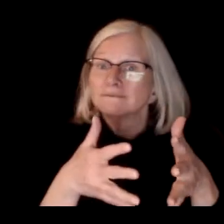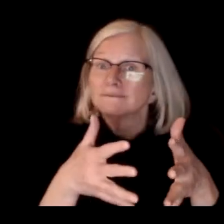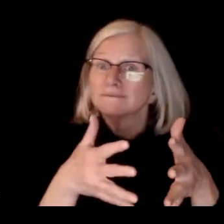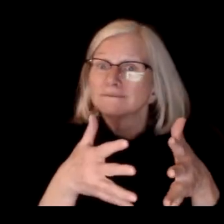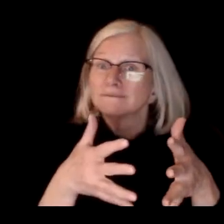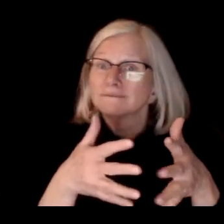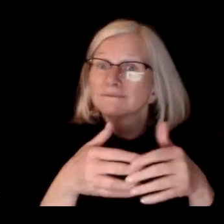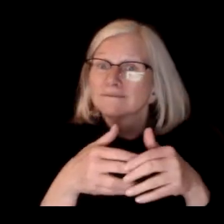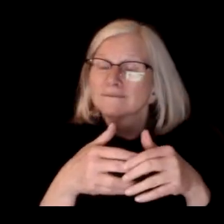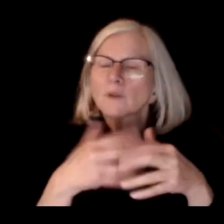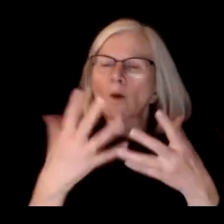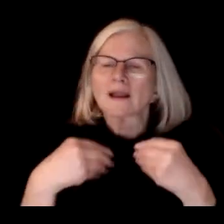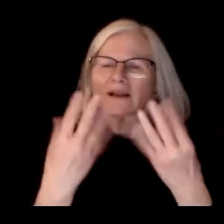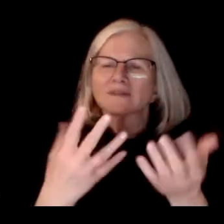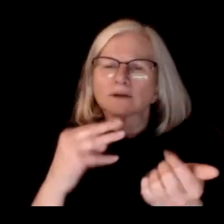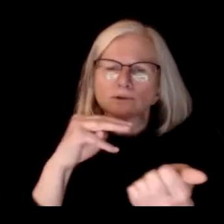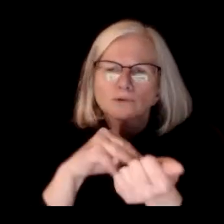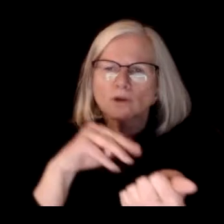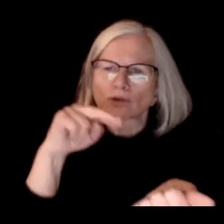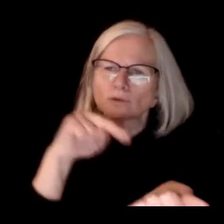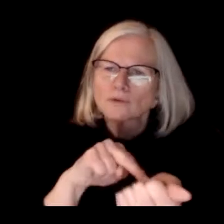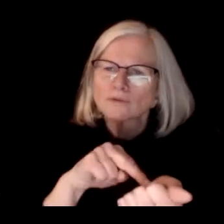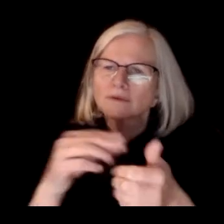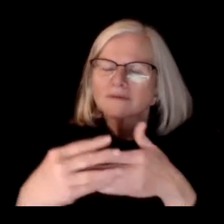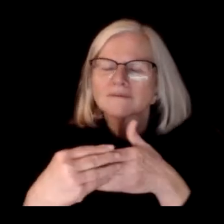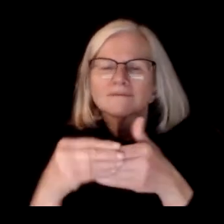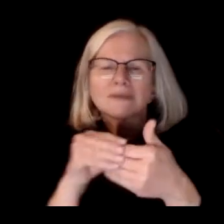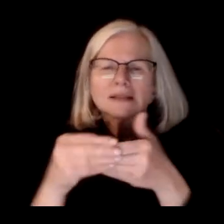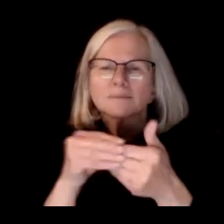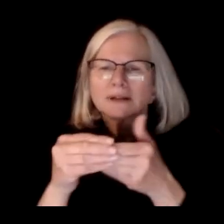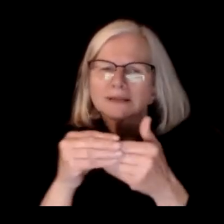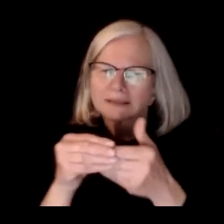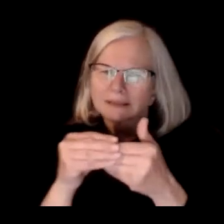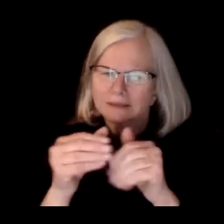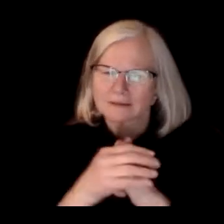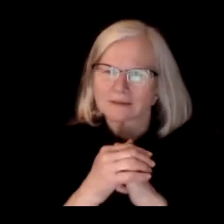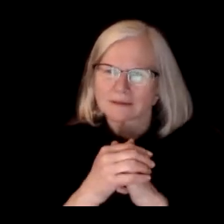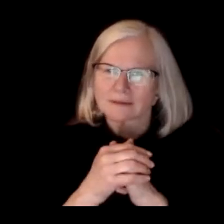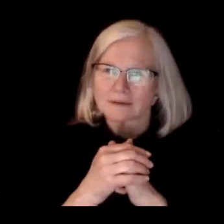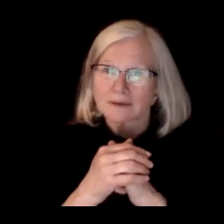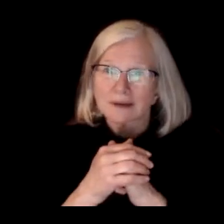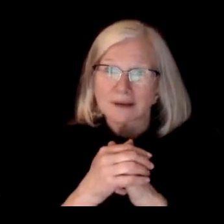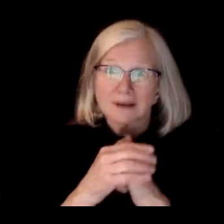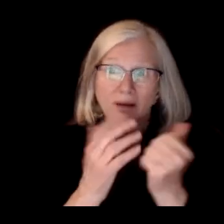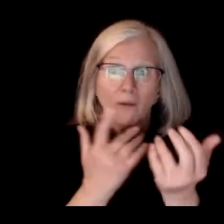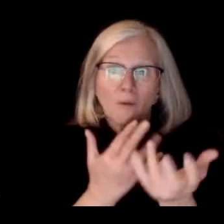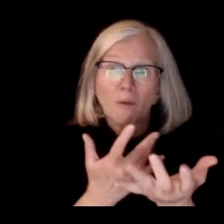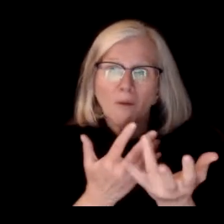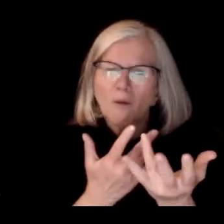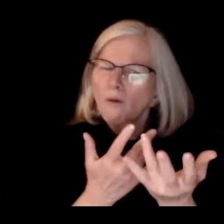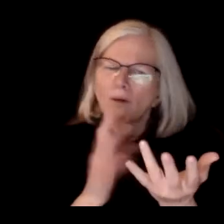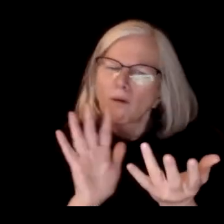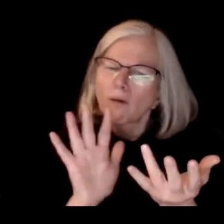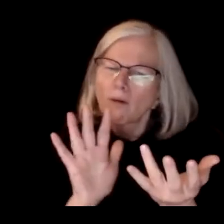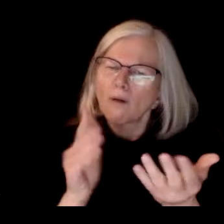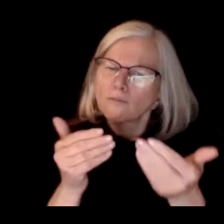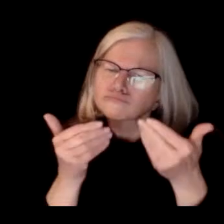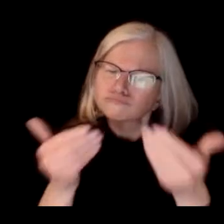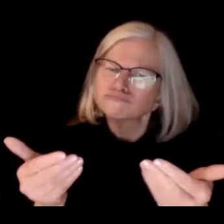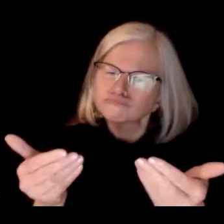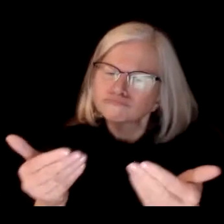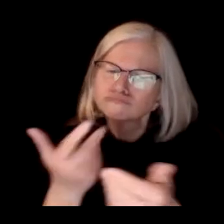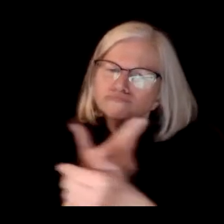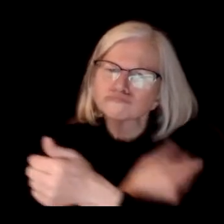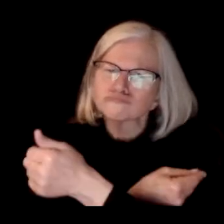little extra they may have right now, rather than waiting for permission from us to expand. Just so we're